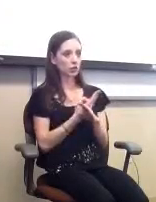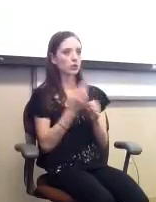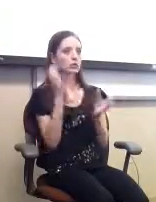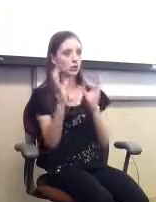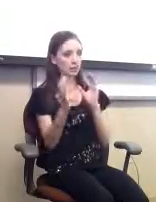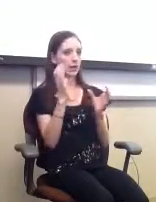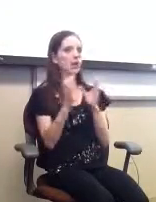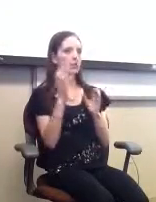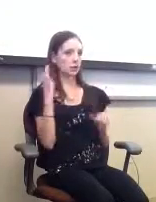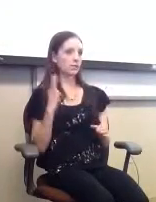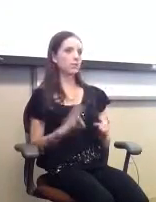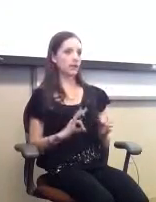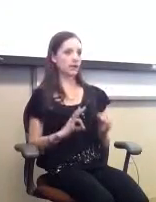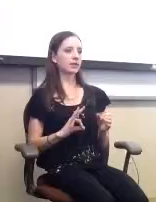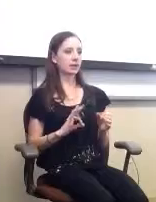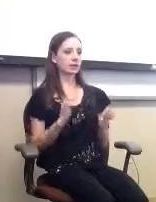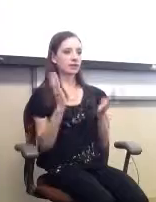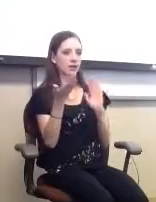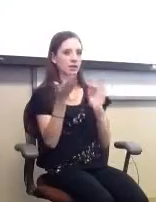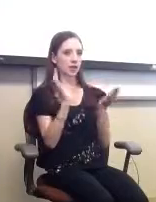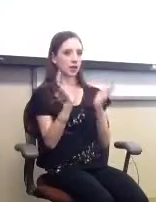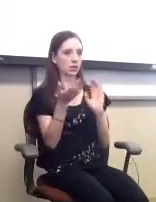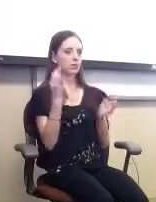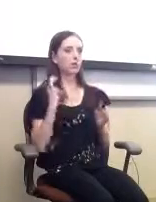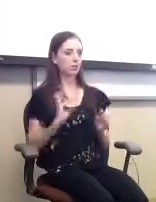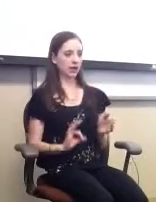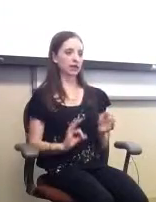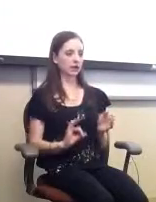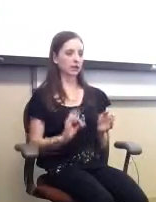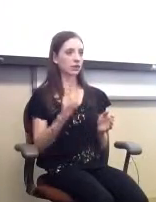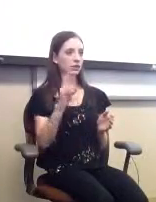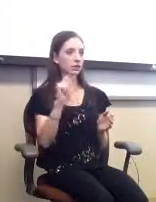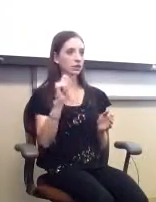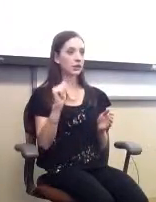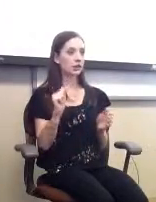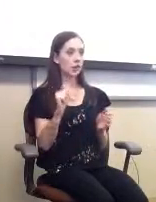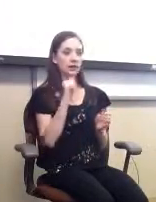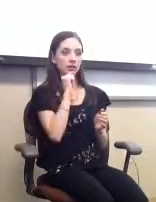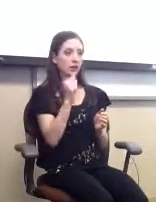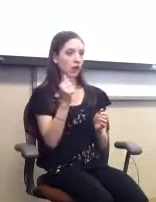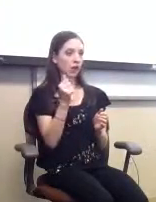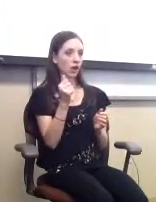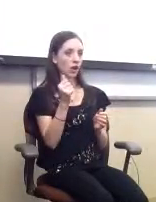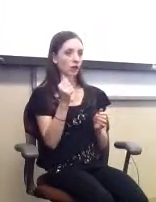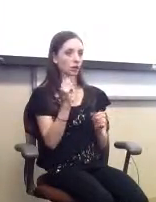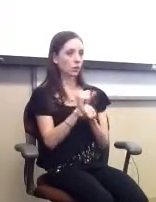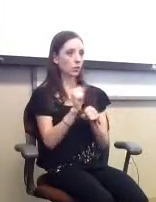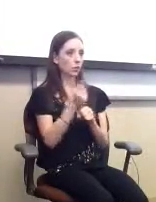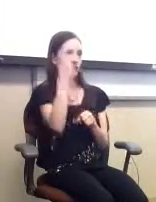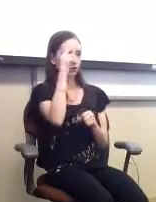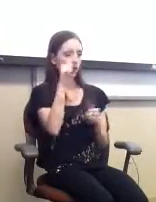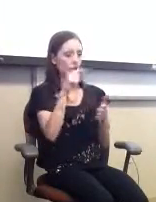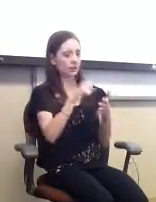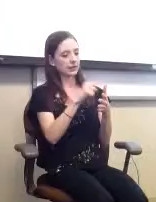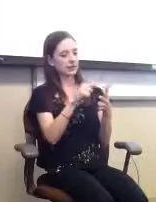Comparable benefits. We seek out UTA, but then we're also documenting UTA does not work for this, and this reason. This is why we're having to take it to the next